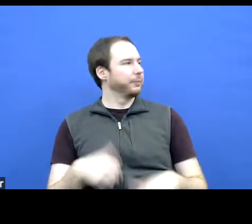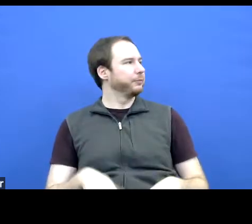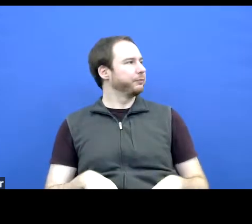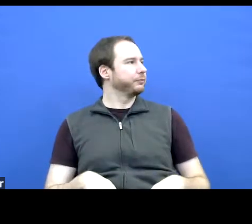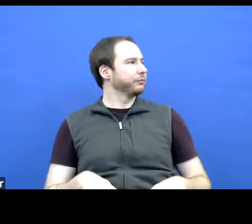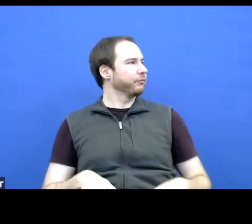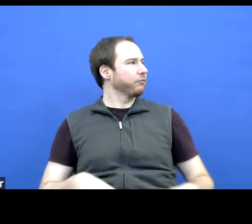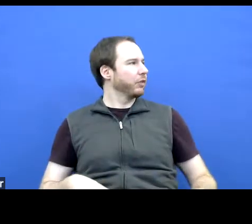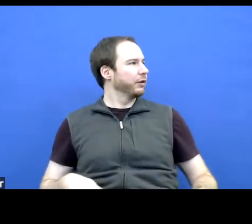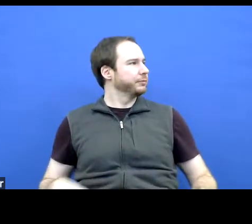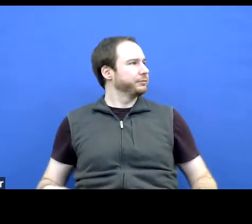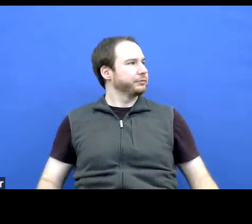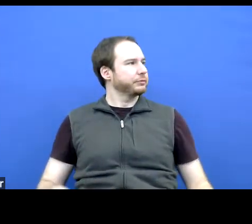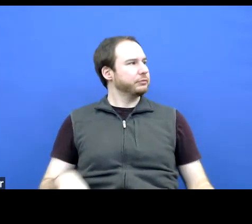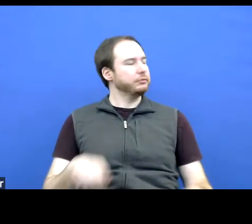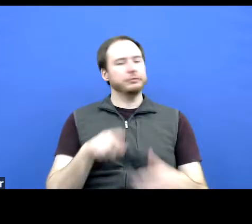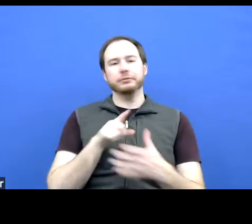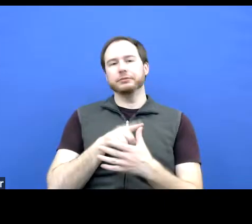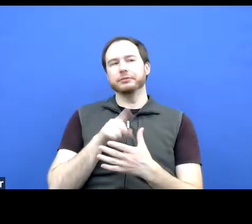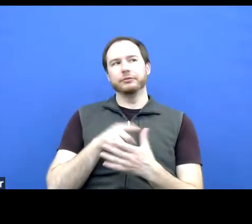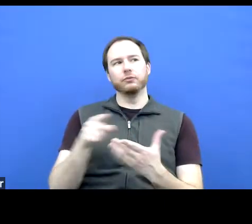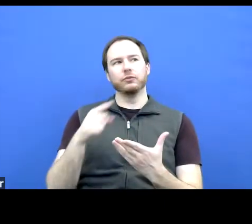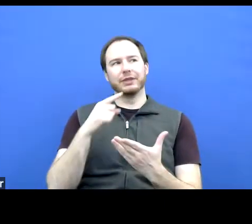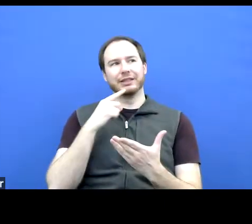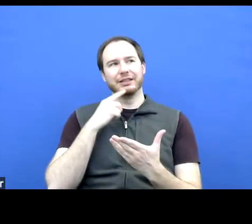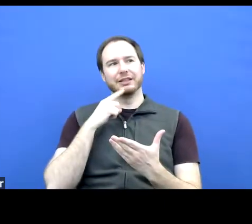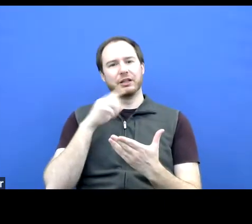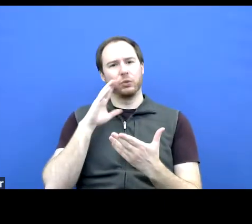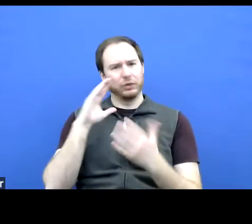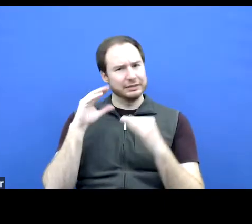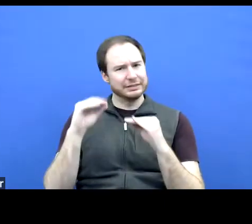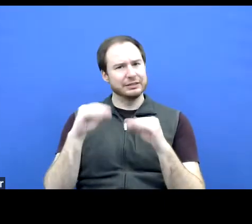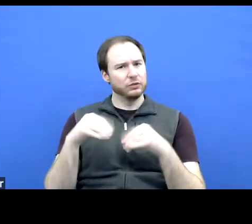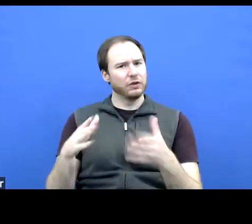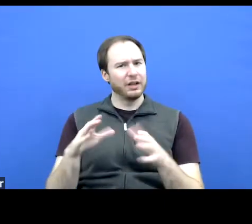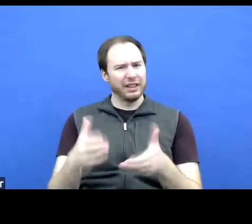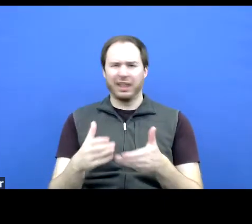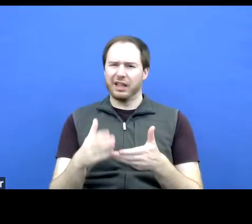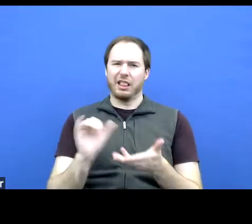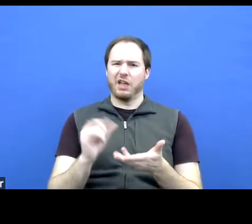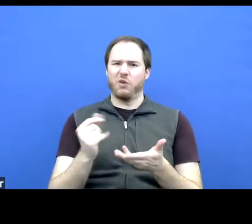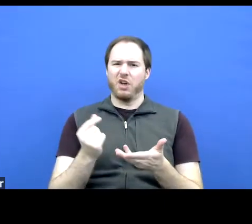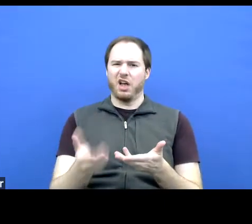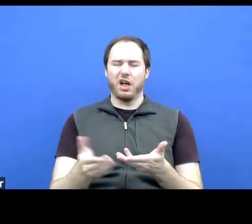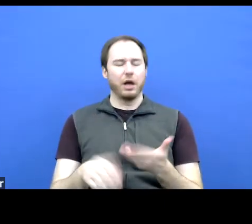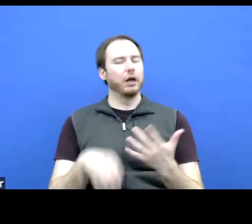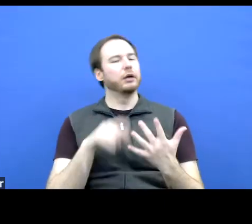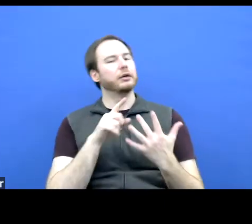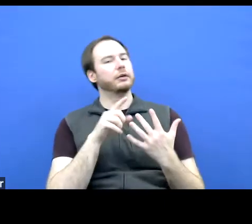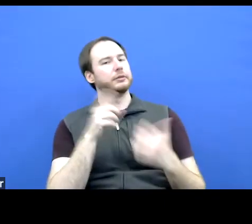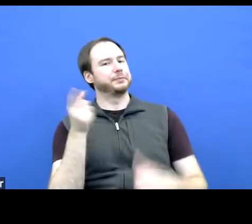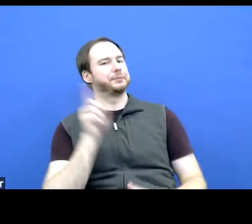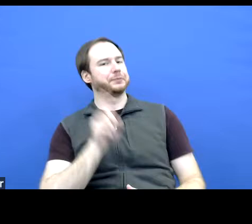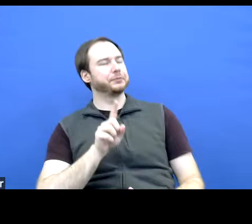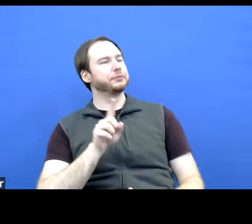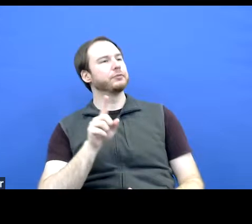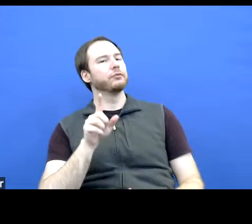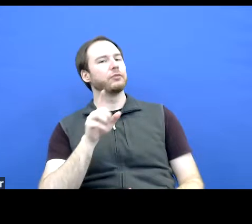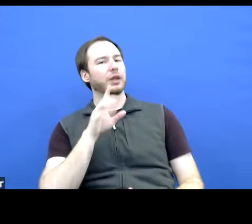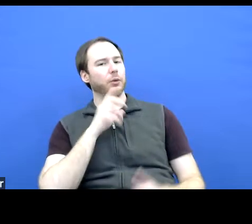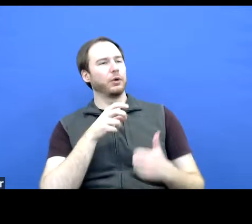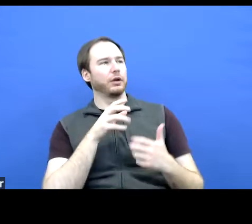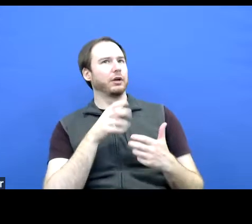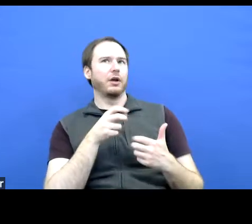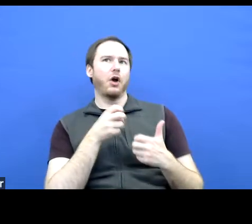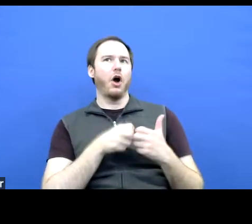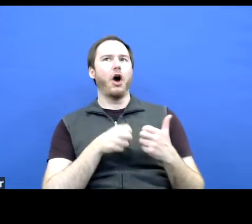here. You said that you're going to do some teaching classes. Like what kind of classes? So essentially, it's difficult because it's